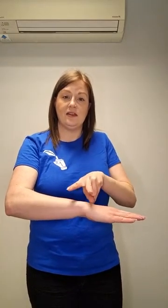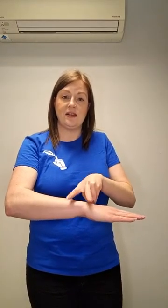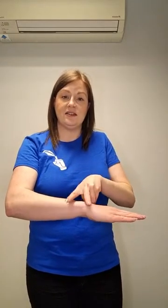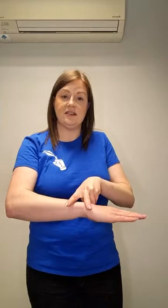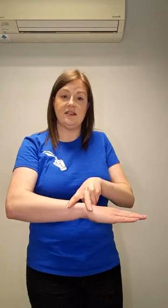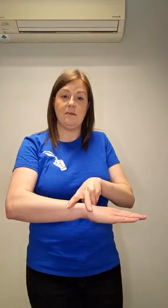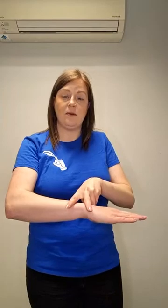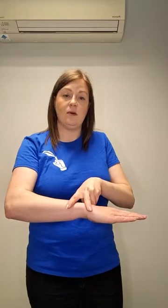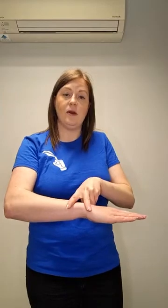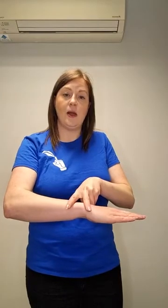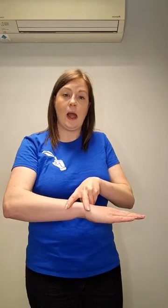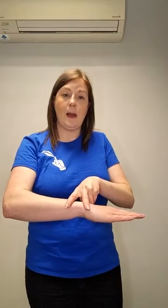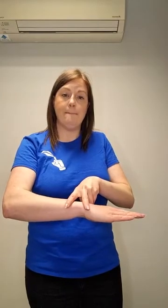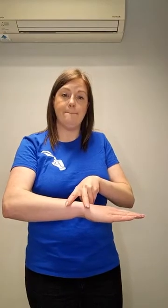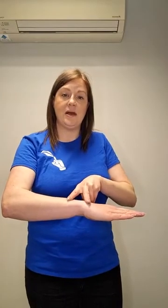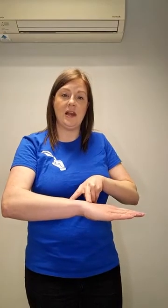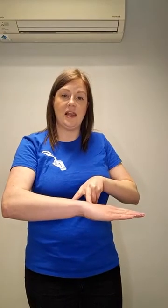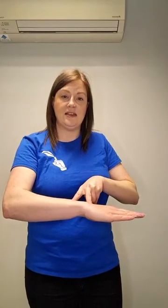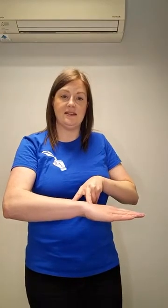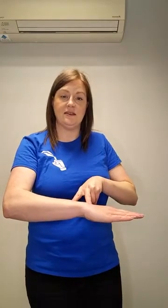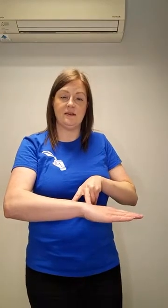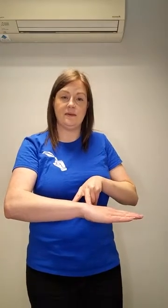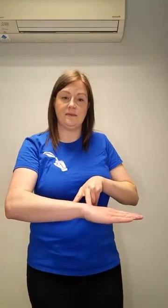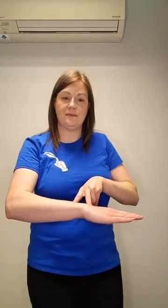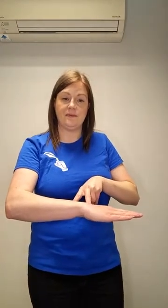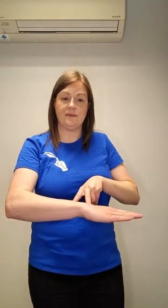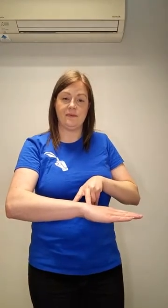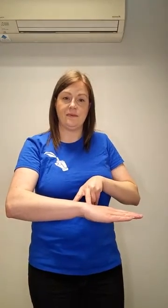Nice and simple, police.